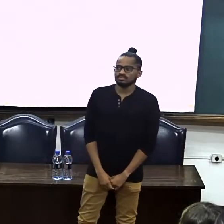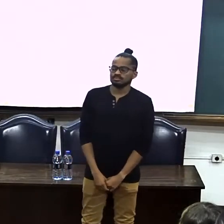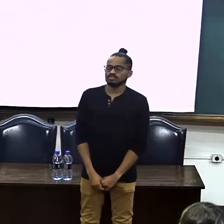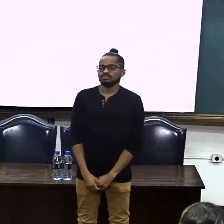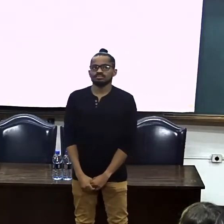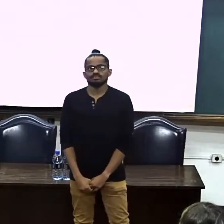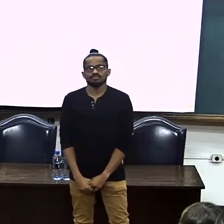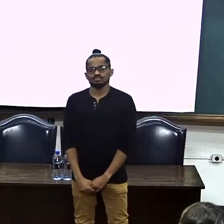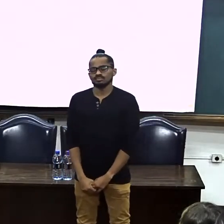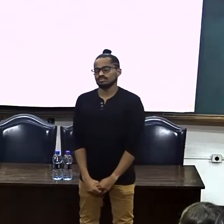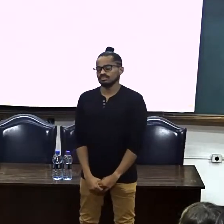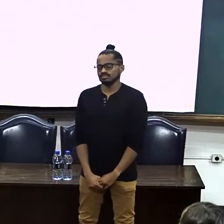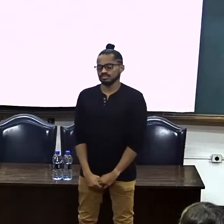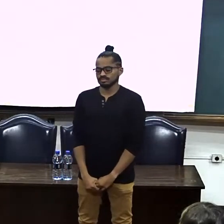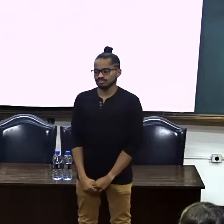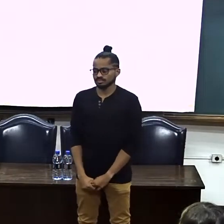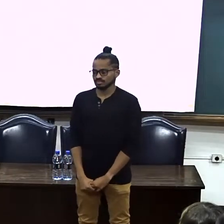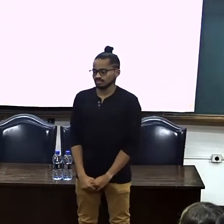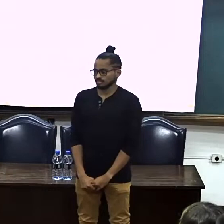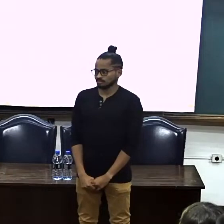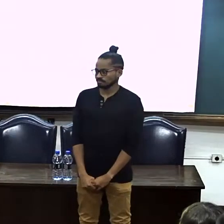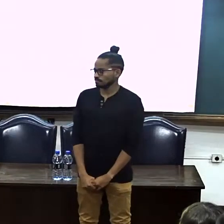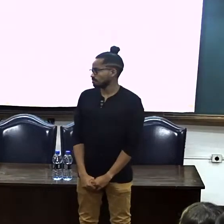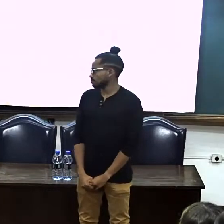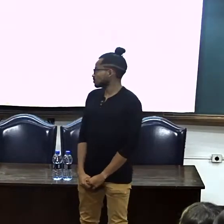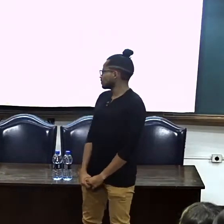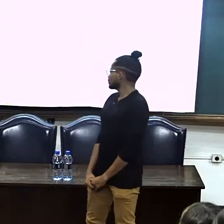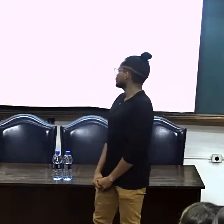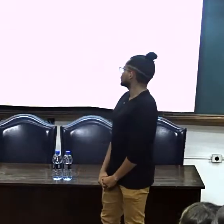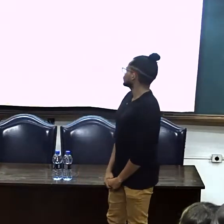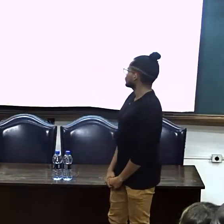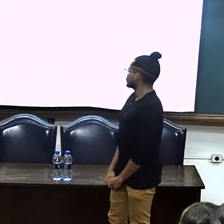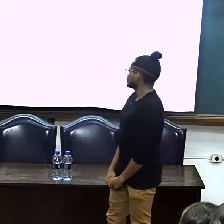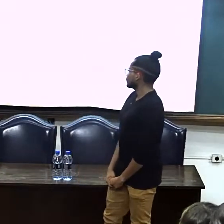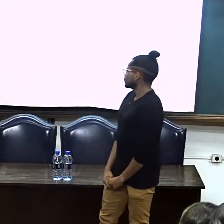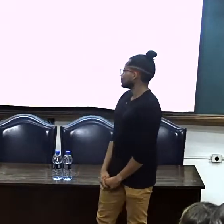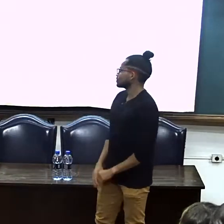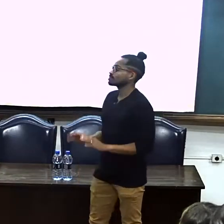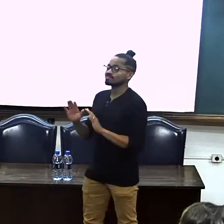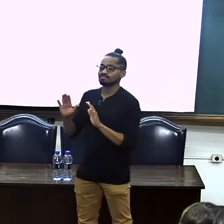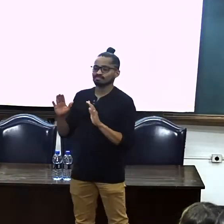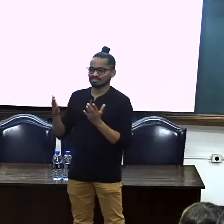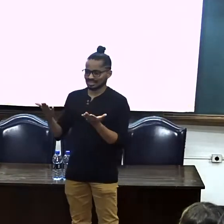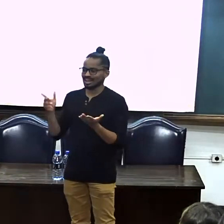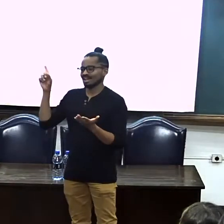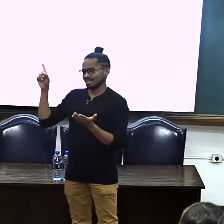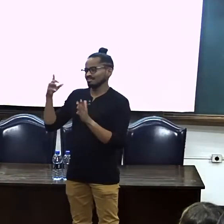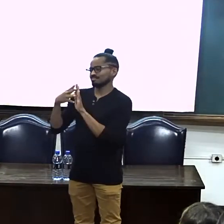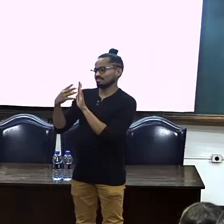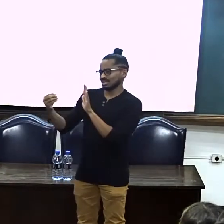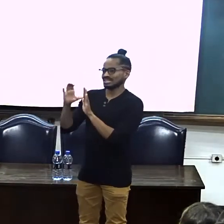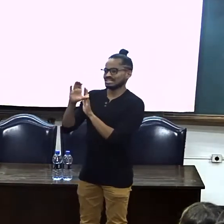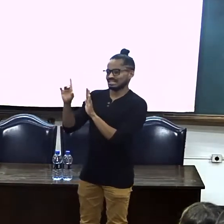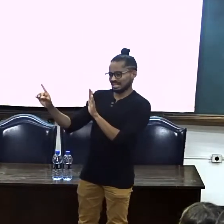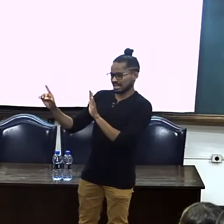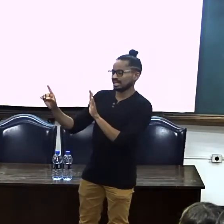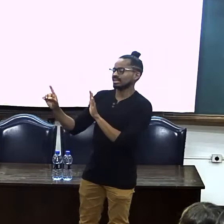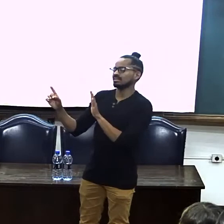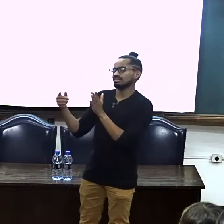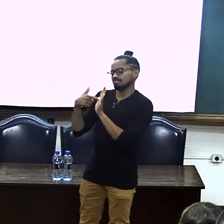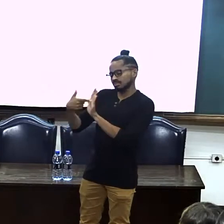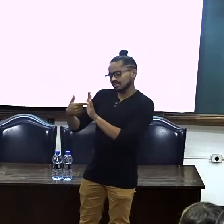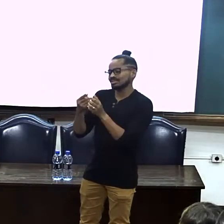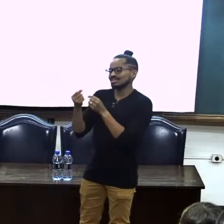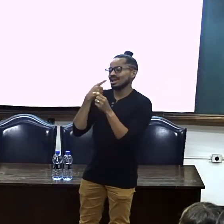lida com sequências de sílabas. So, this is about the CD model and the utterance prominence